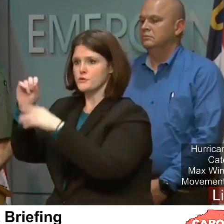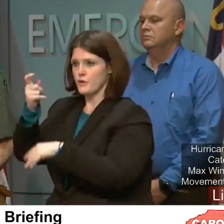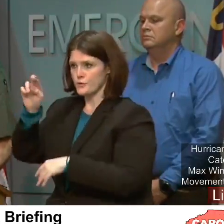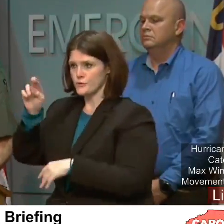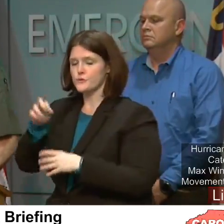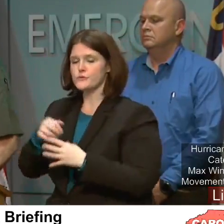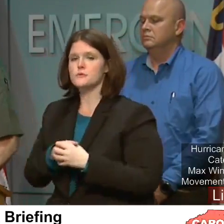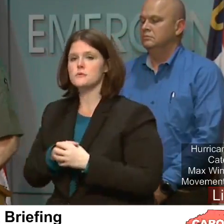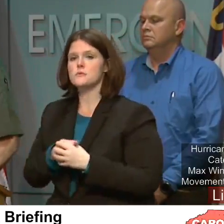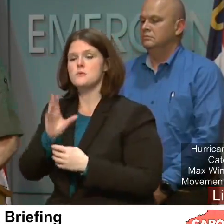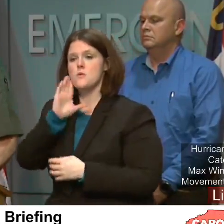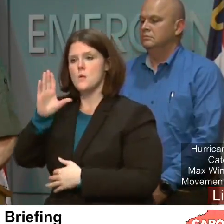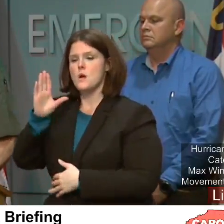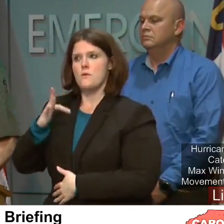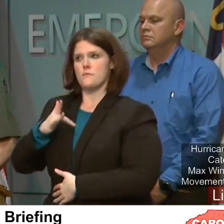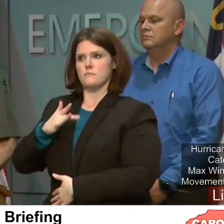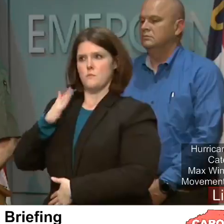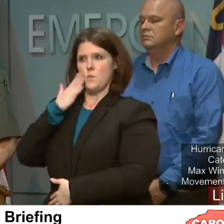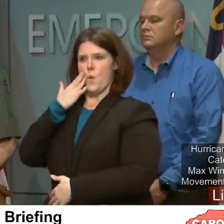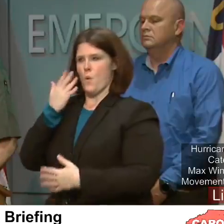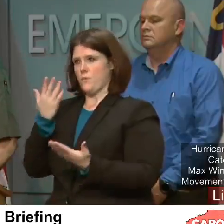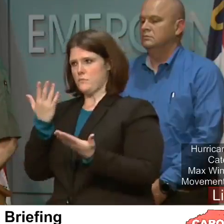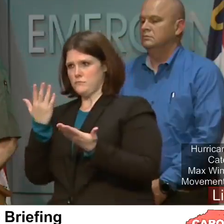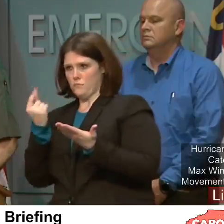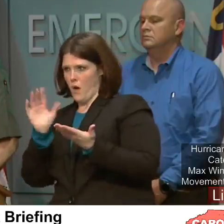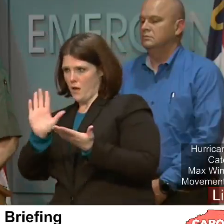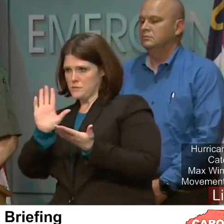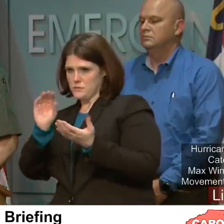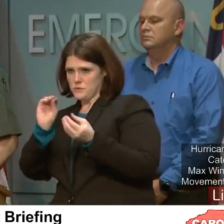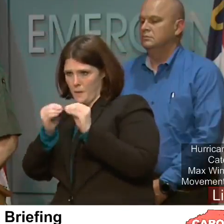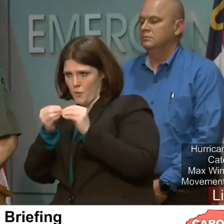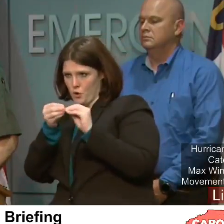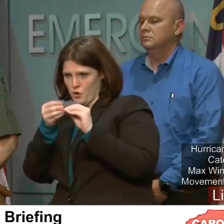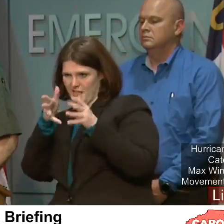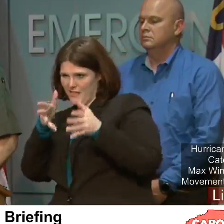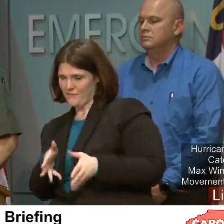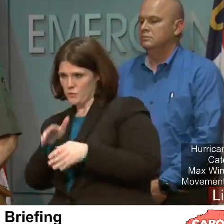We'll have a better sense of that tonight. There's a standard number